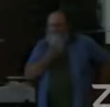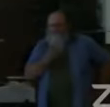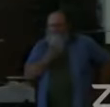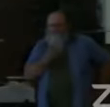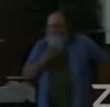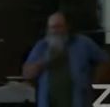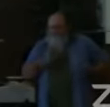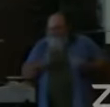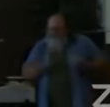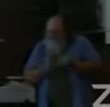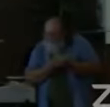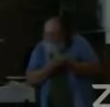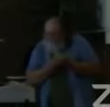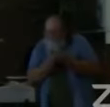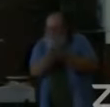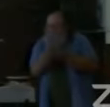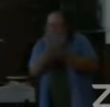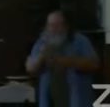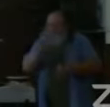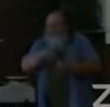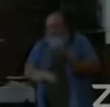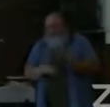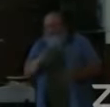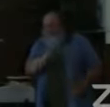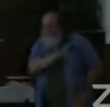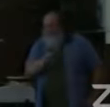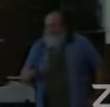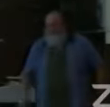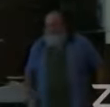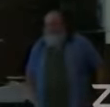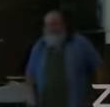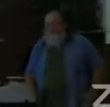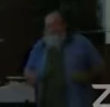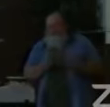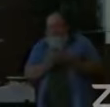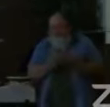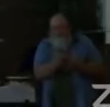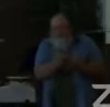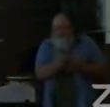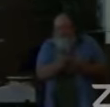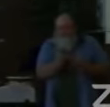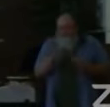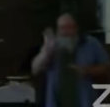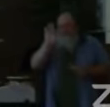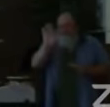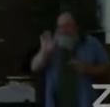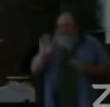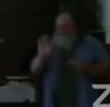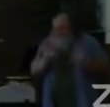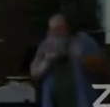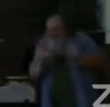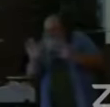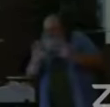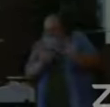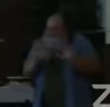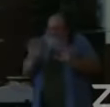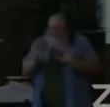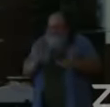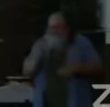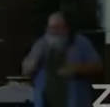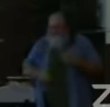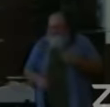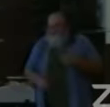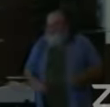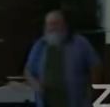Christ. Our comfort. Here's something good that comes out of your suffering. That when someone who doesn't